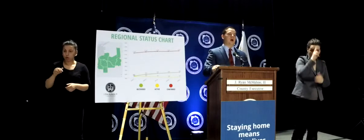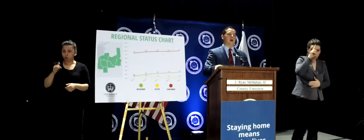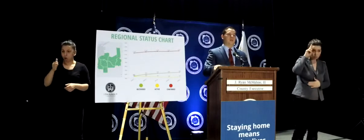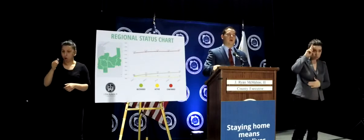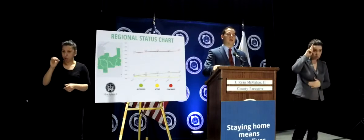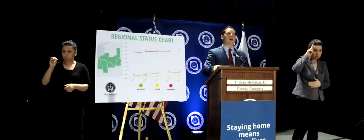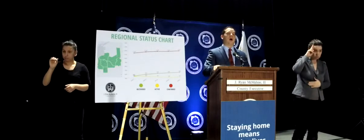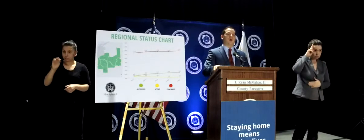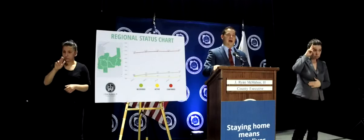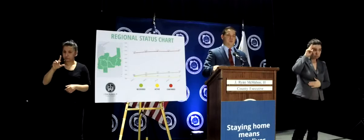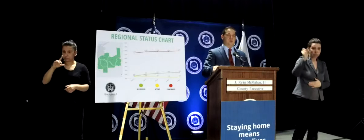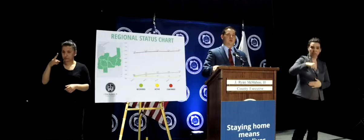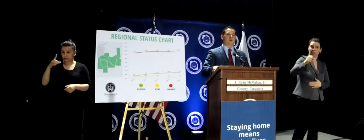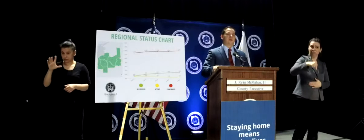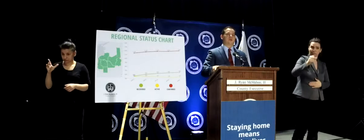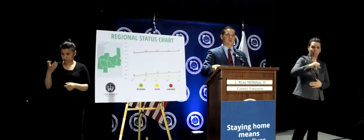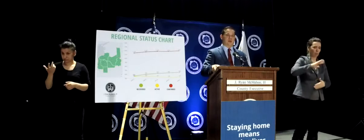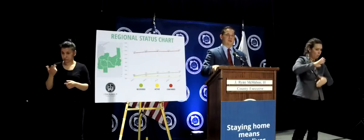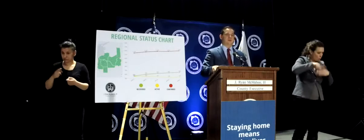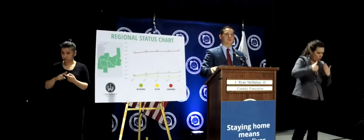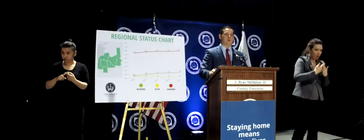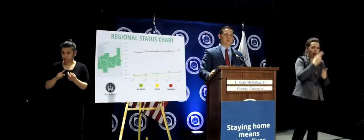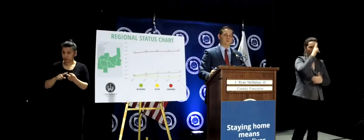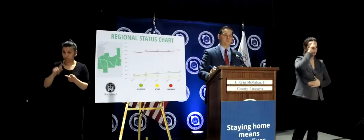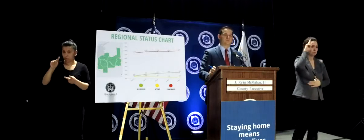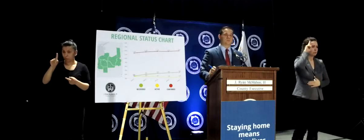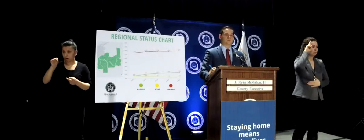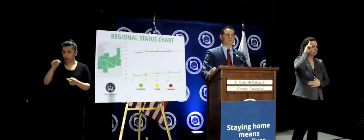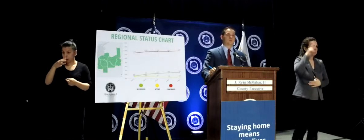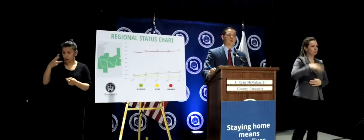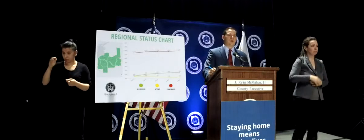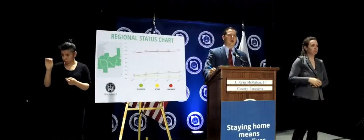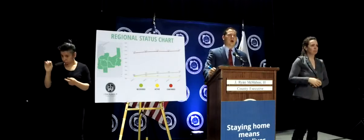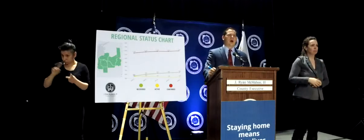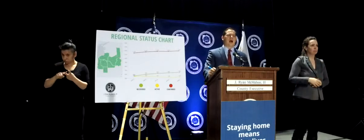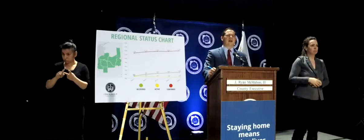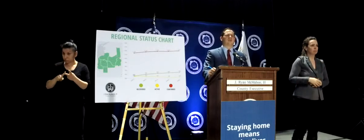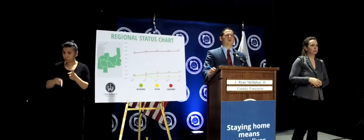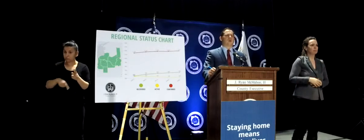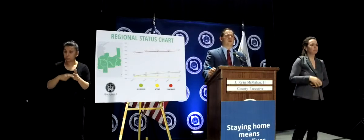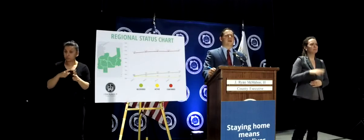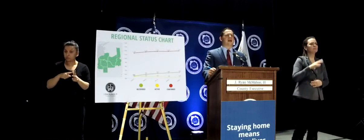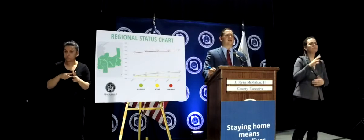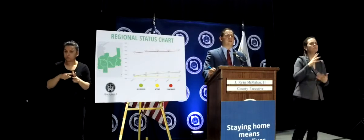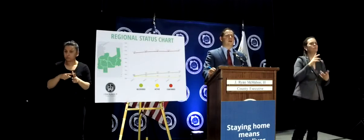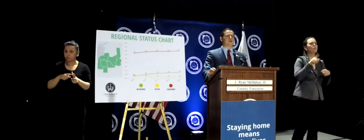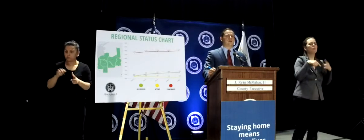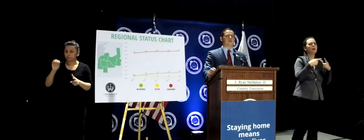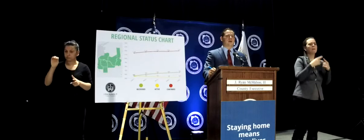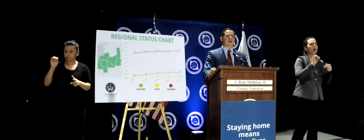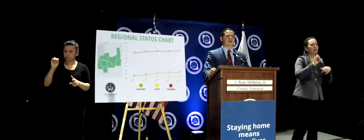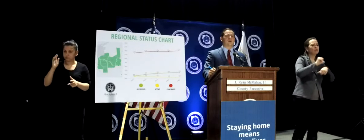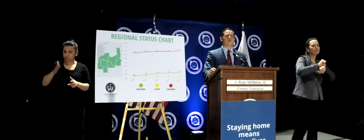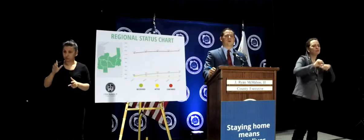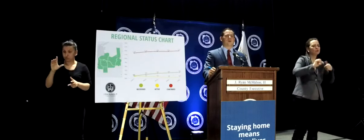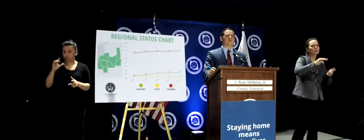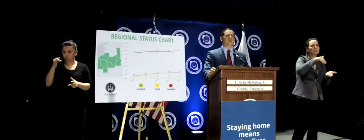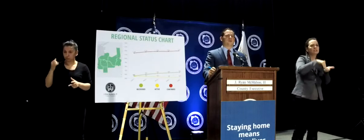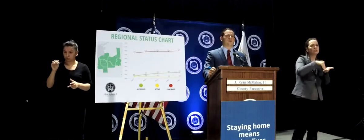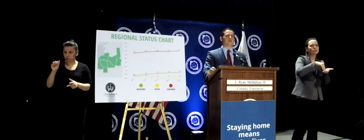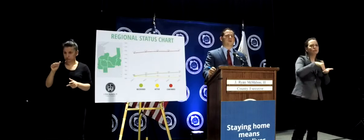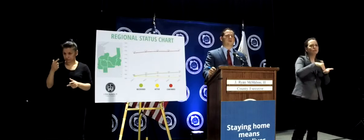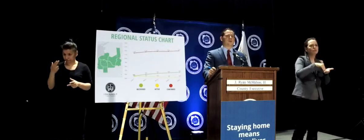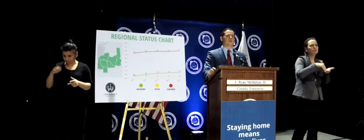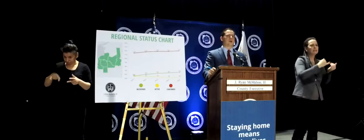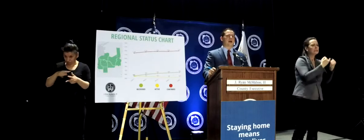Right. But all hospitals are allowed to do electives at this point. How about non-hospitals? I'd have to look more at the guidance there, Andrew. If I don't know if your